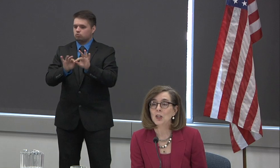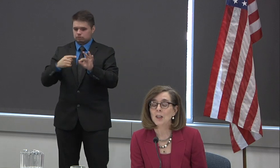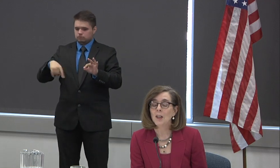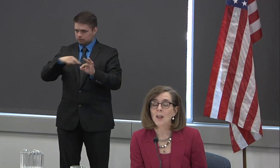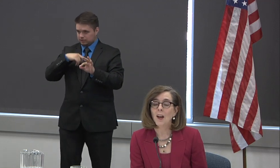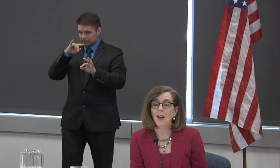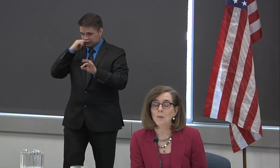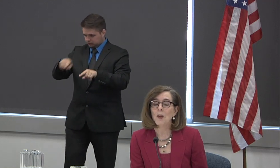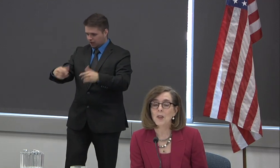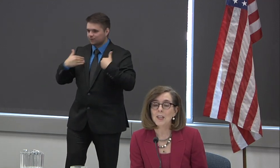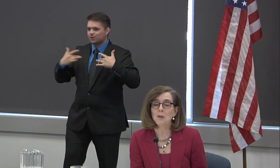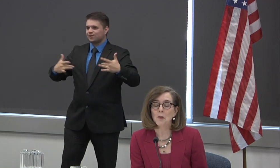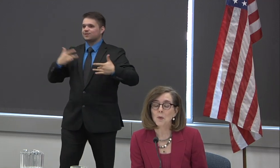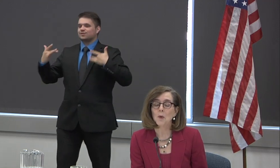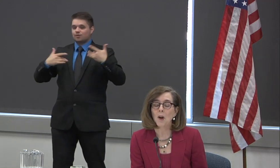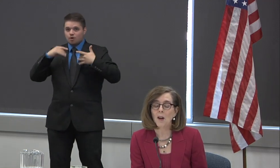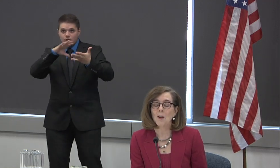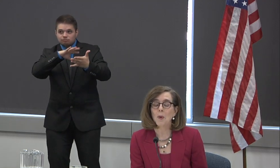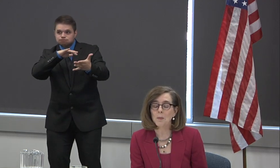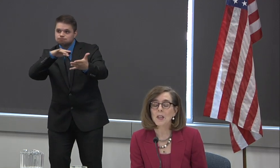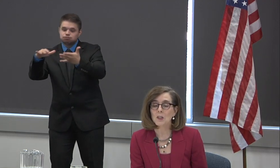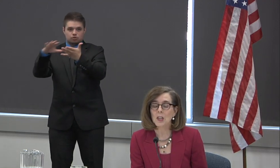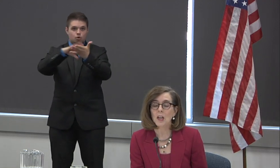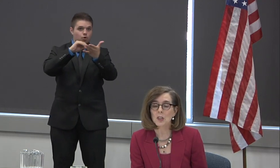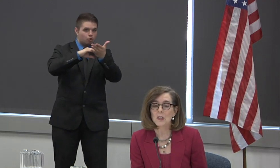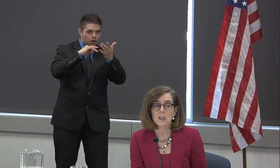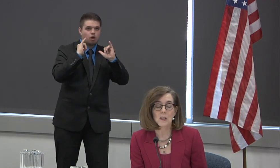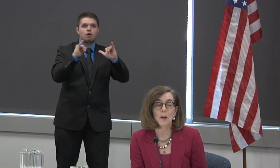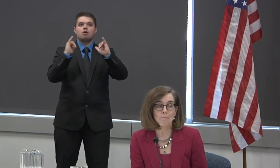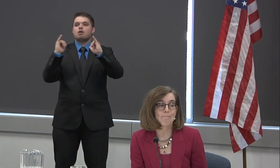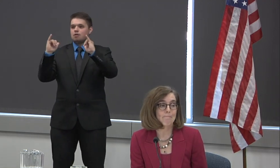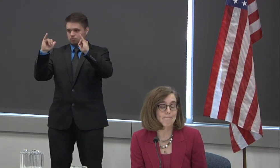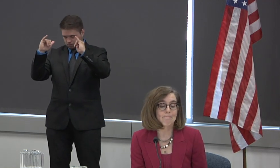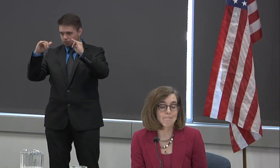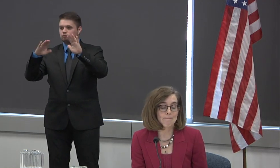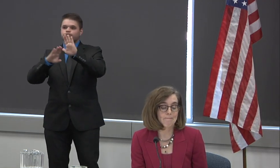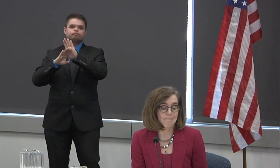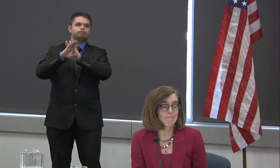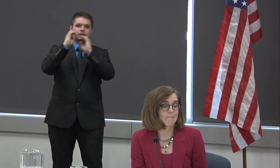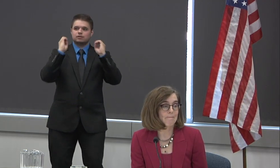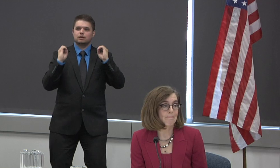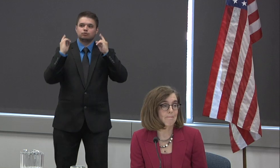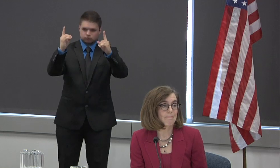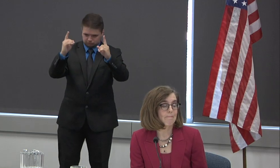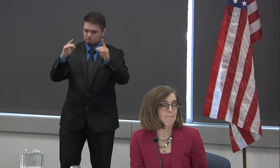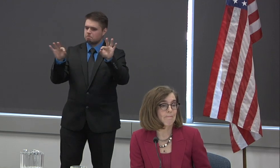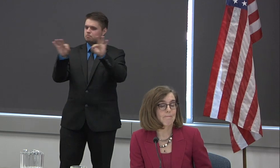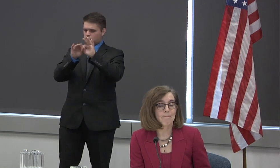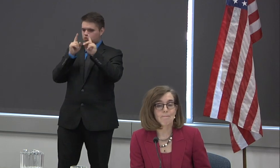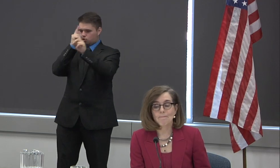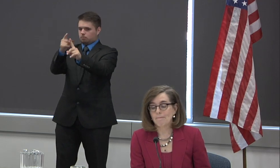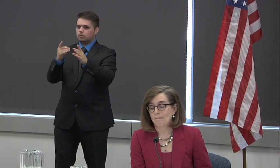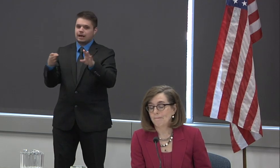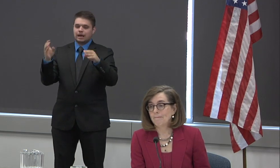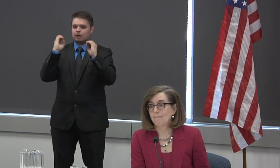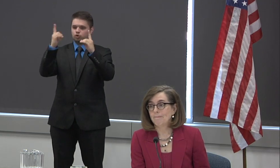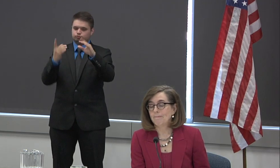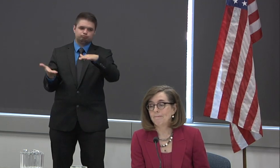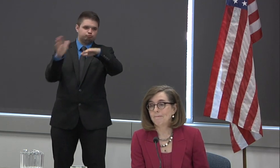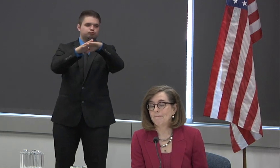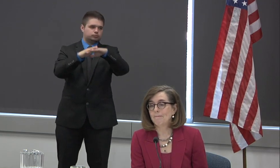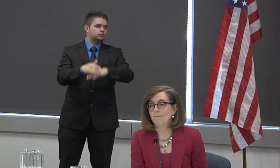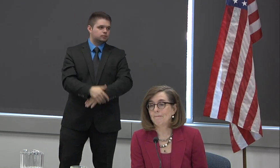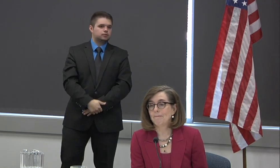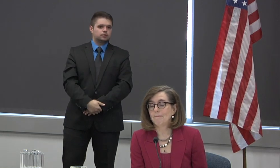education that they need through our public education system. Thanks, Les. Thank you. Our next question is